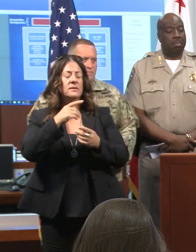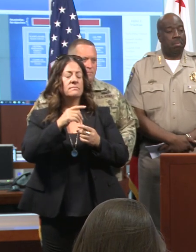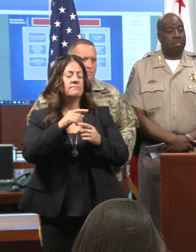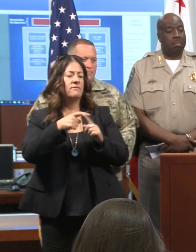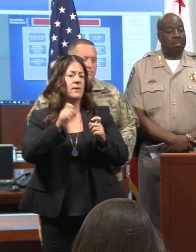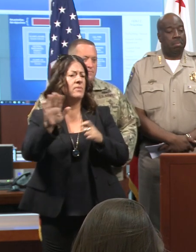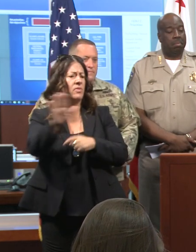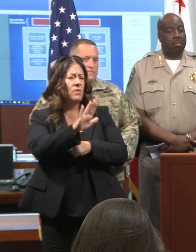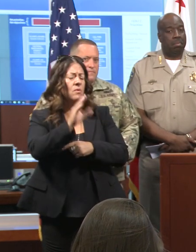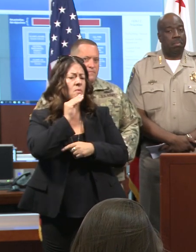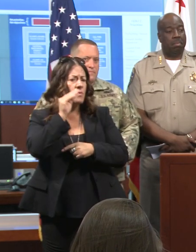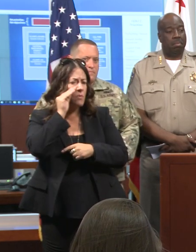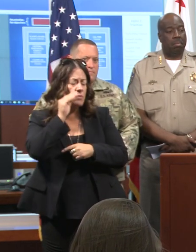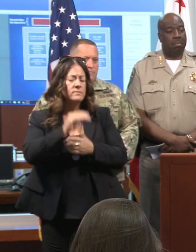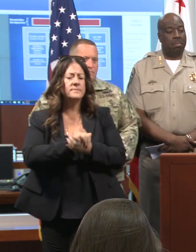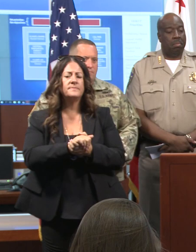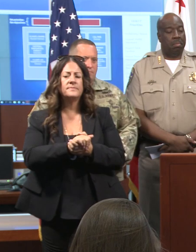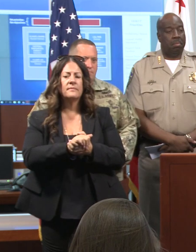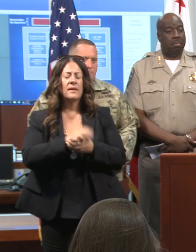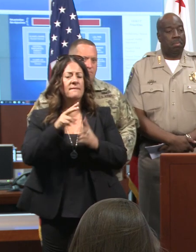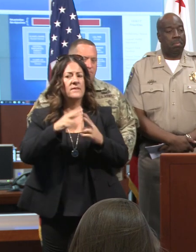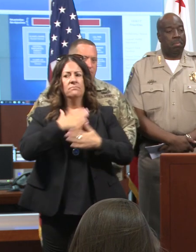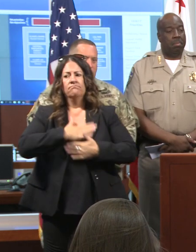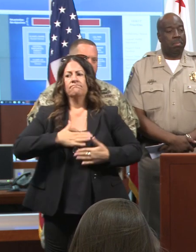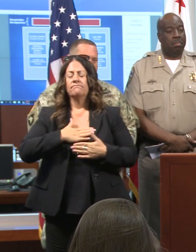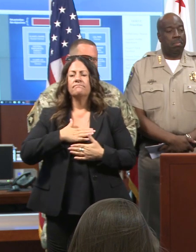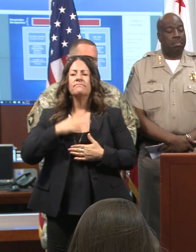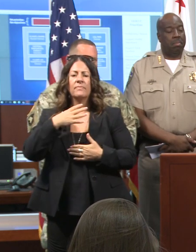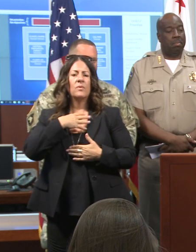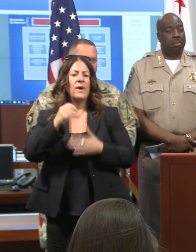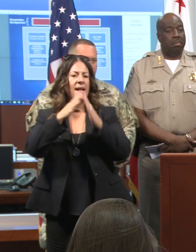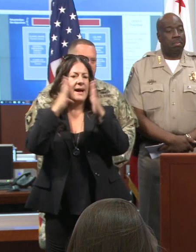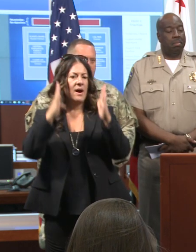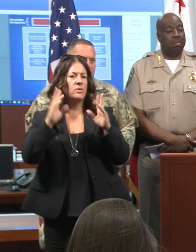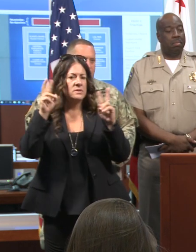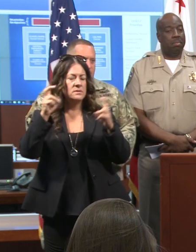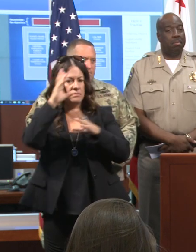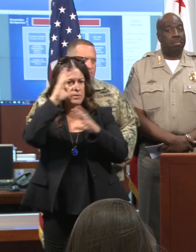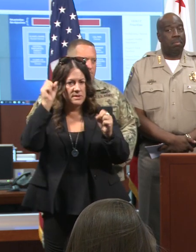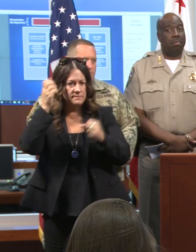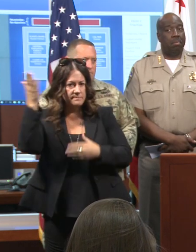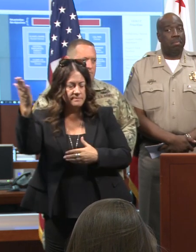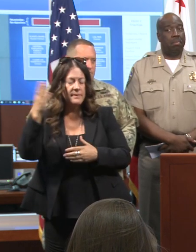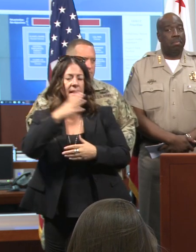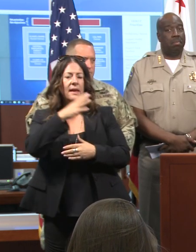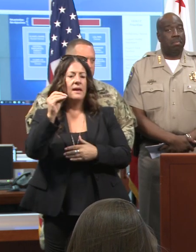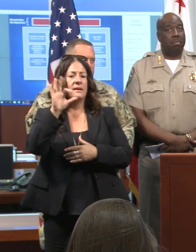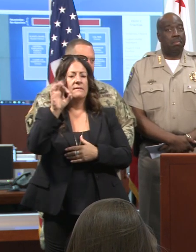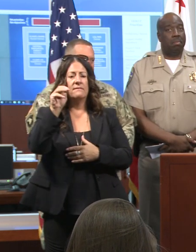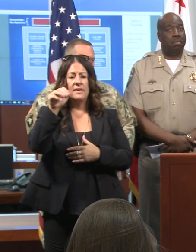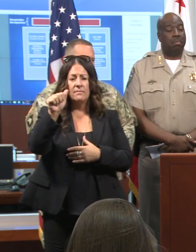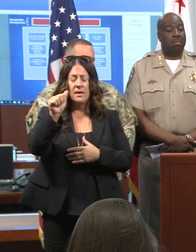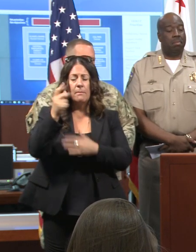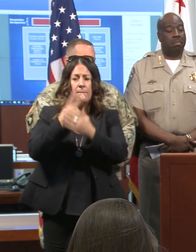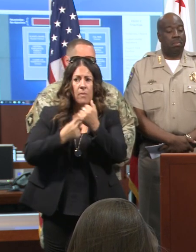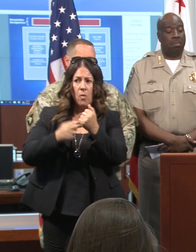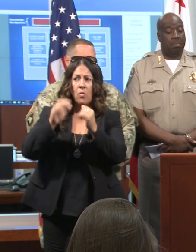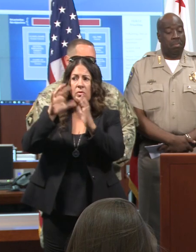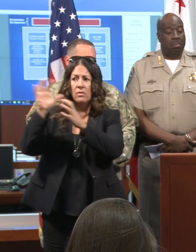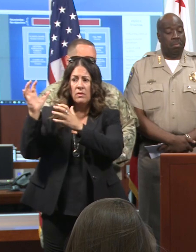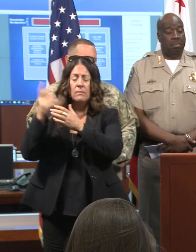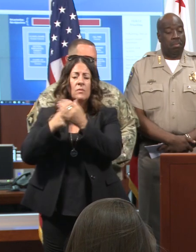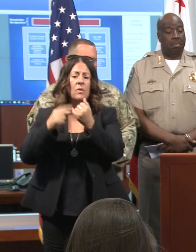Very appreciative of the White House and certainly of FEMA in working with us to be able